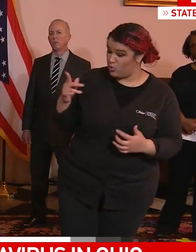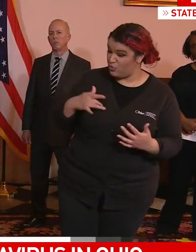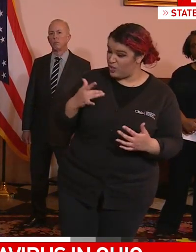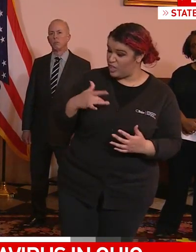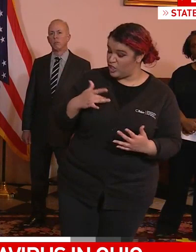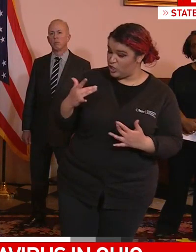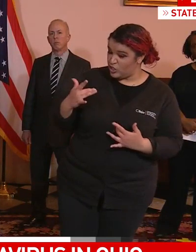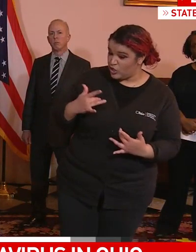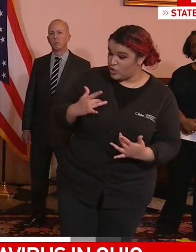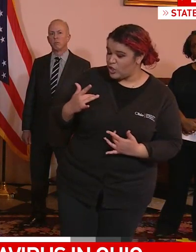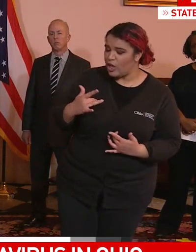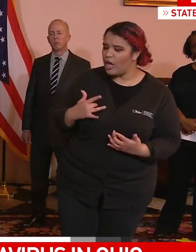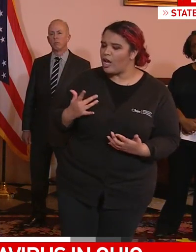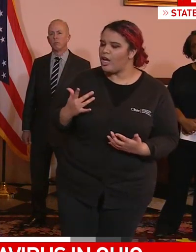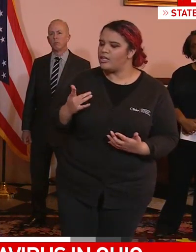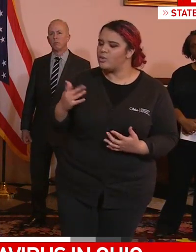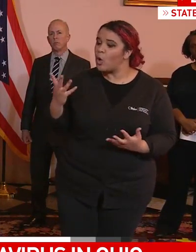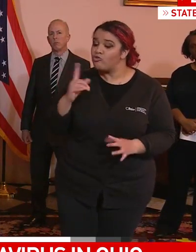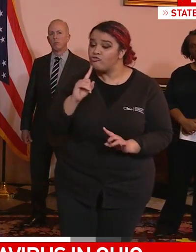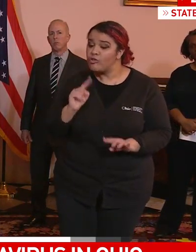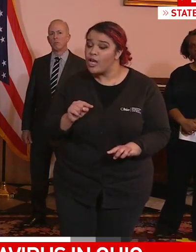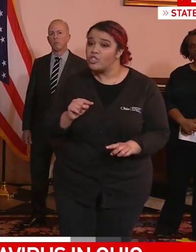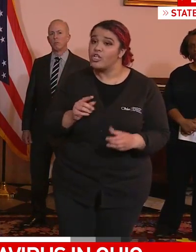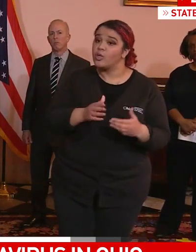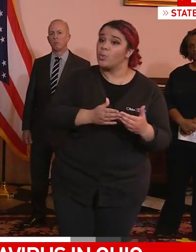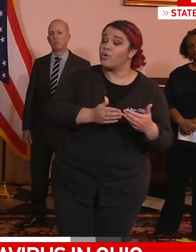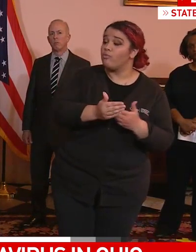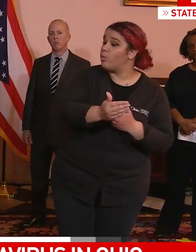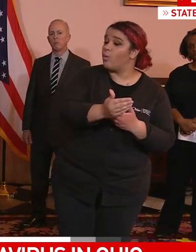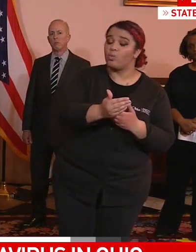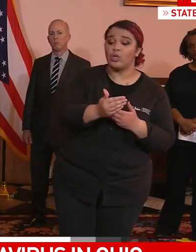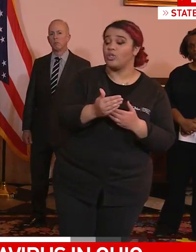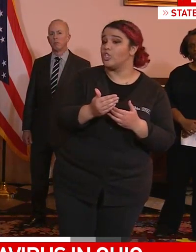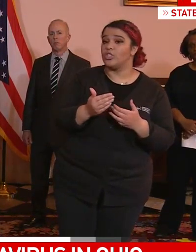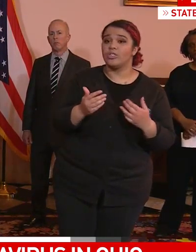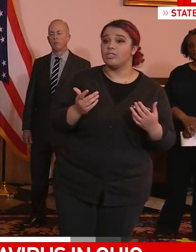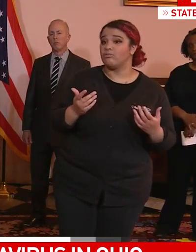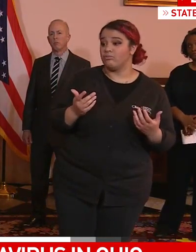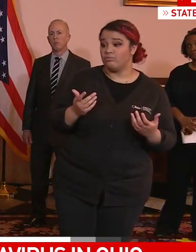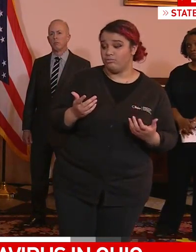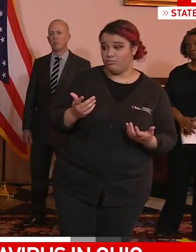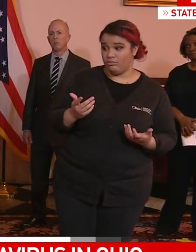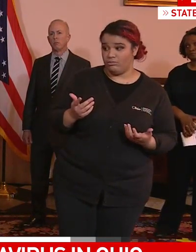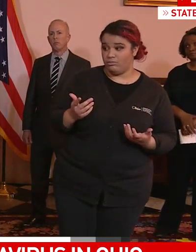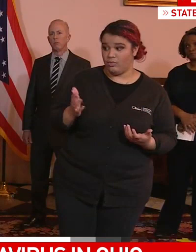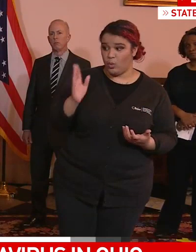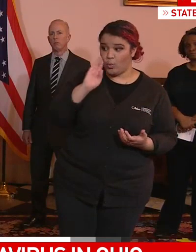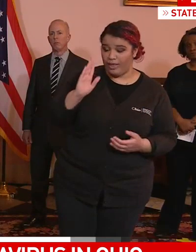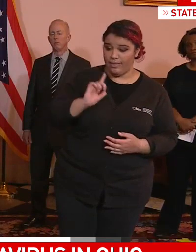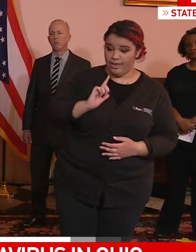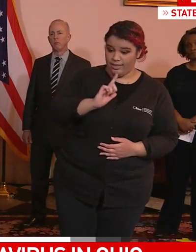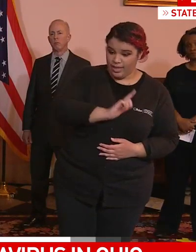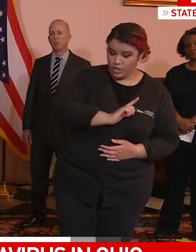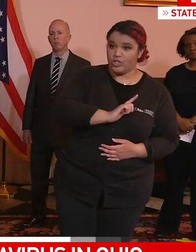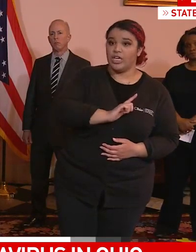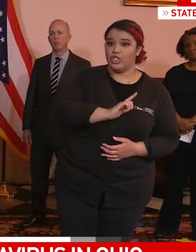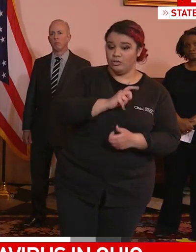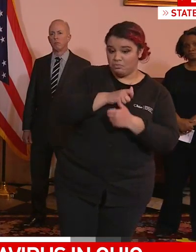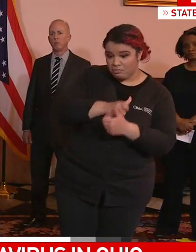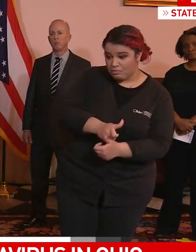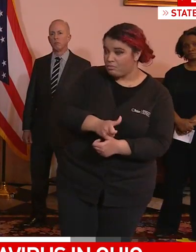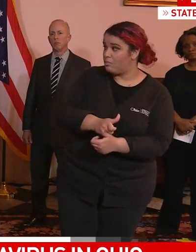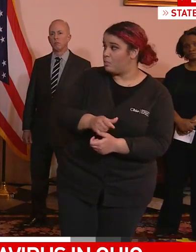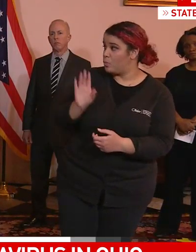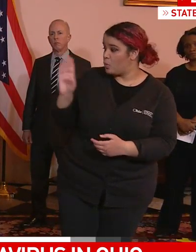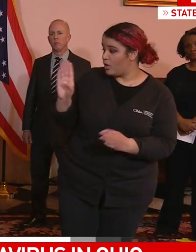your reaction, and going forward, do you have any assurance that the legislature will go along with you with